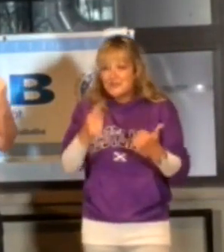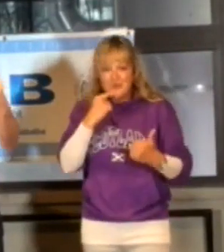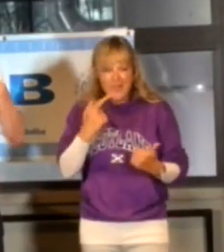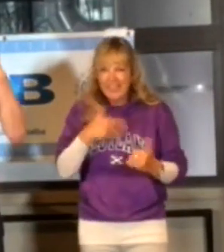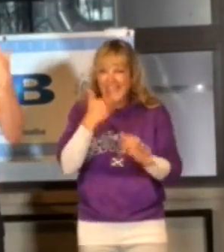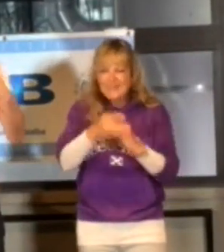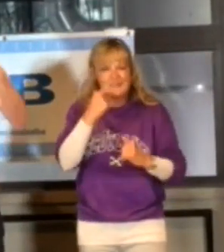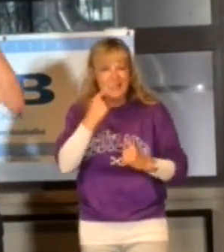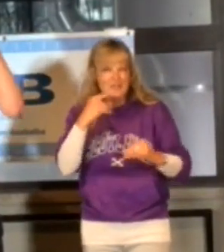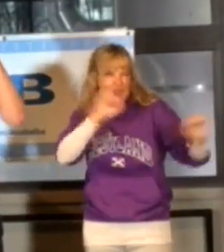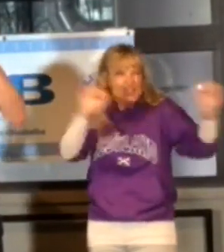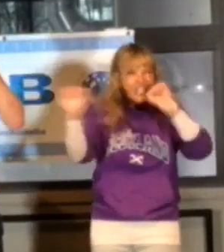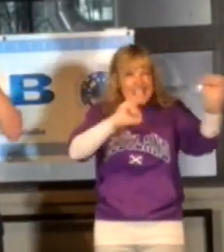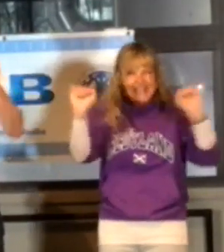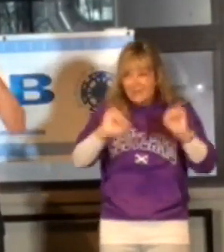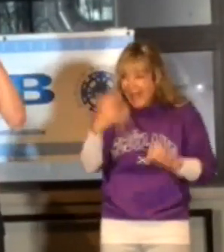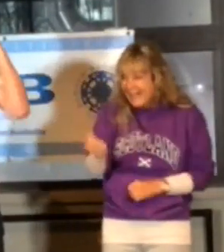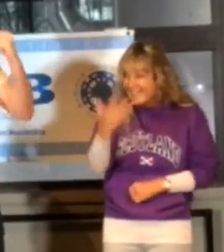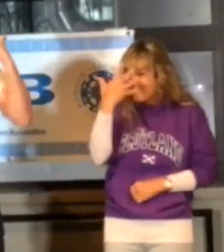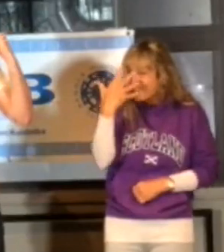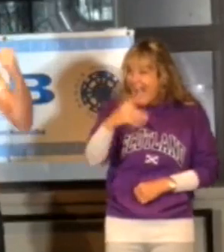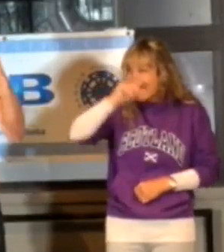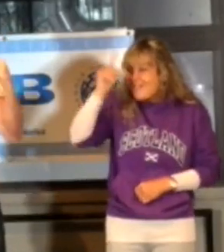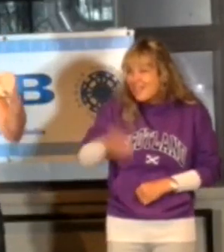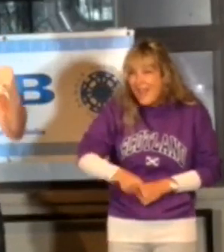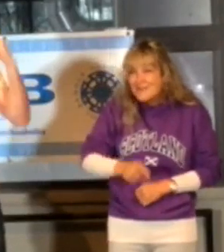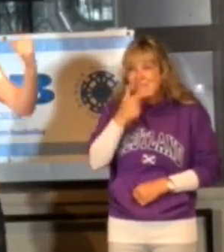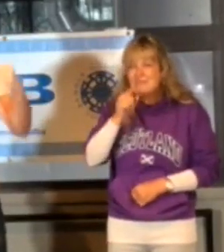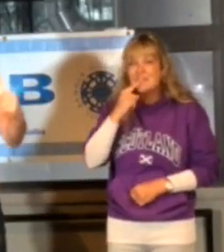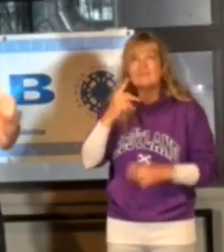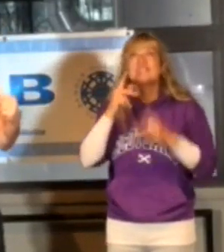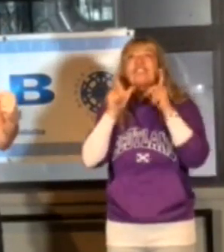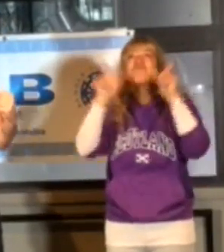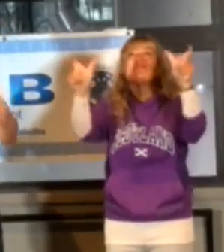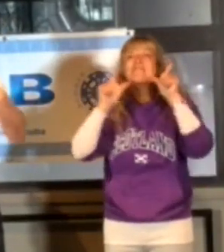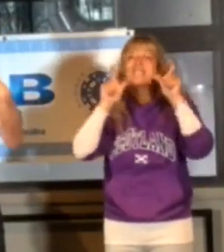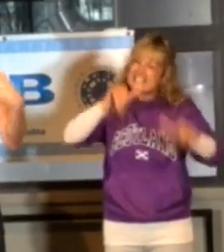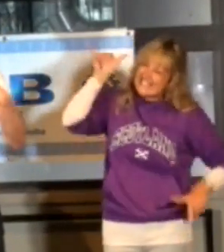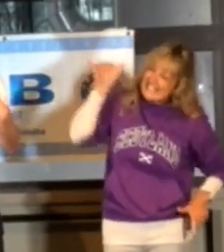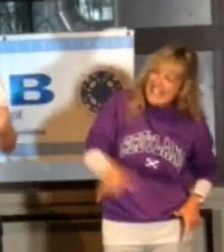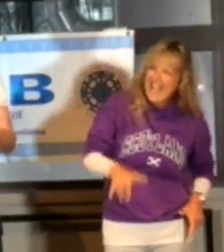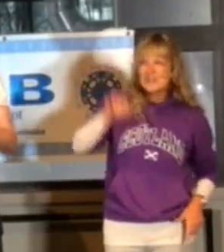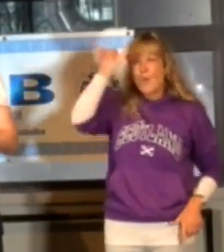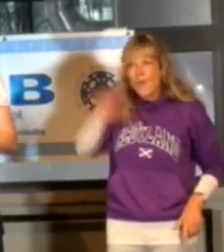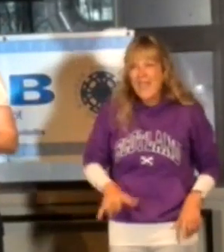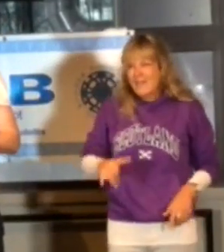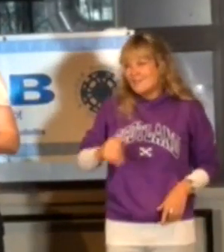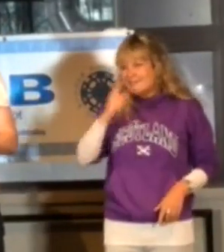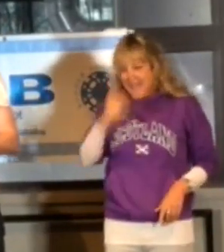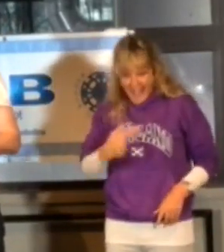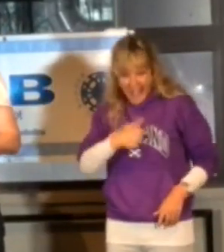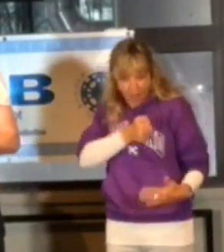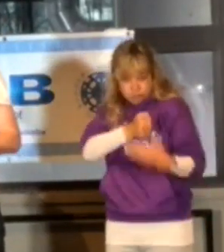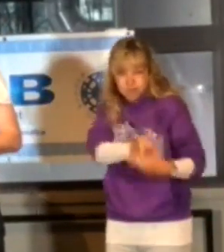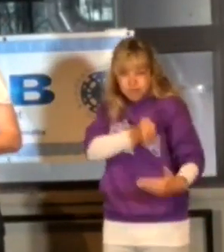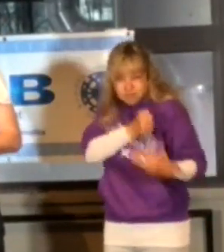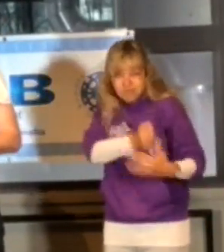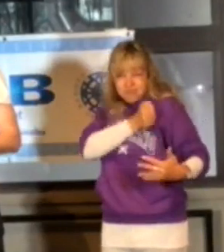absolutely wonderful. We had 5,000 Welsh people saying, yes, Wales can. Yes, Wales can. My heart's pumping out my chest listening to